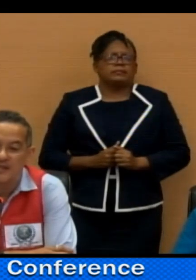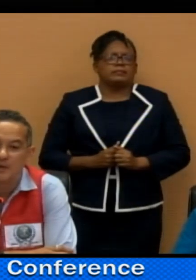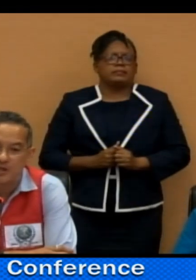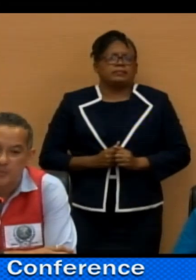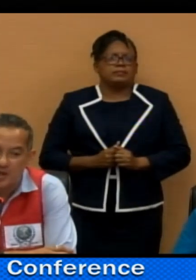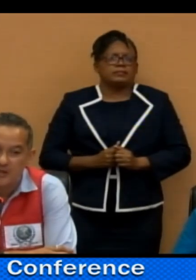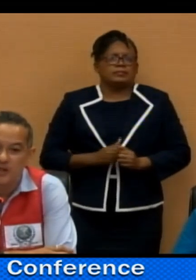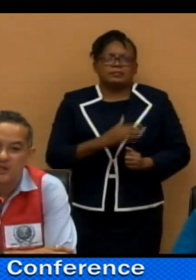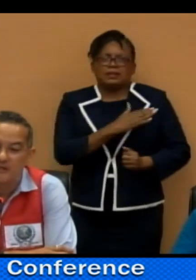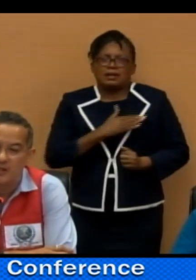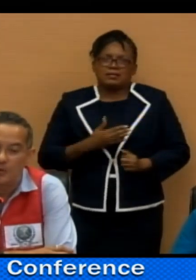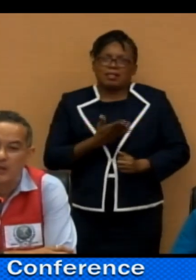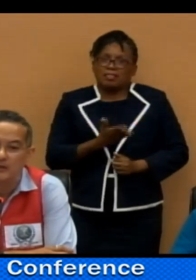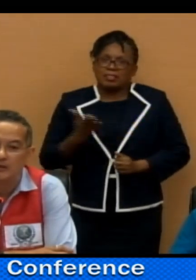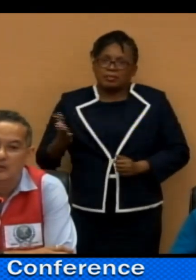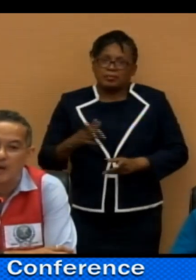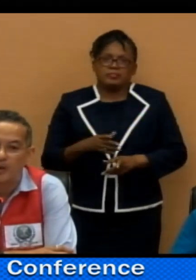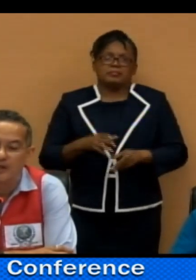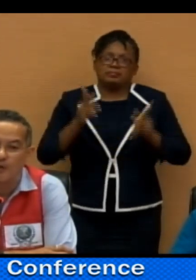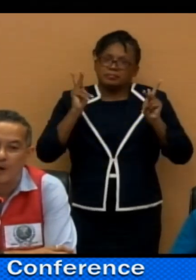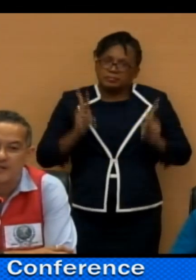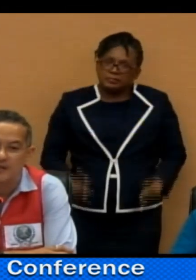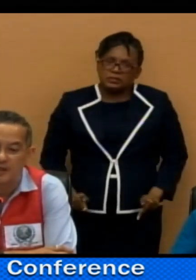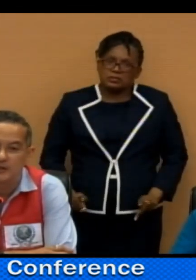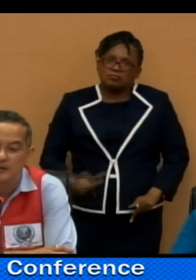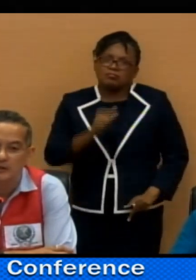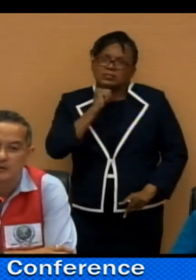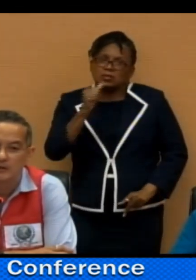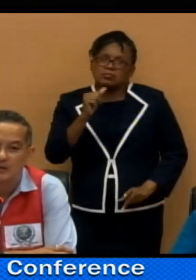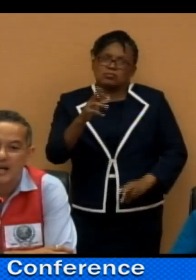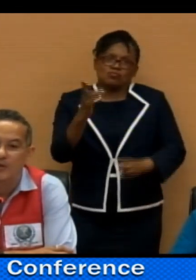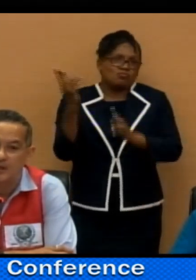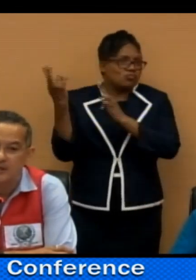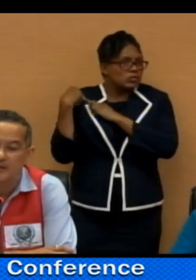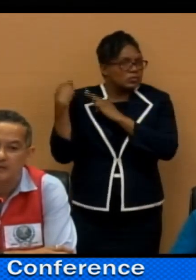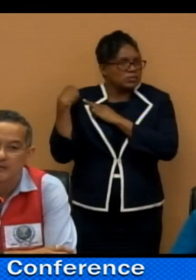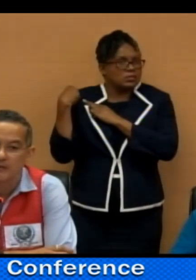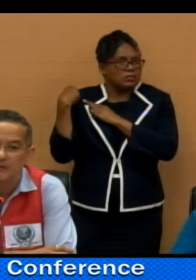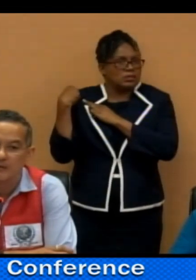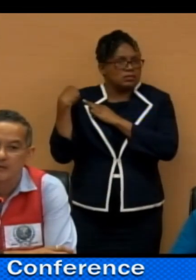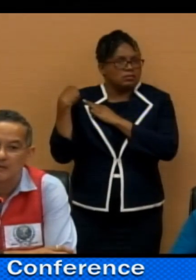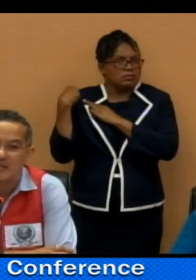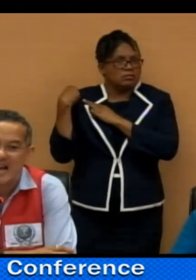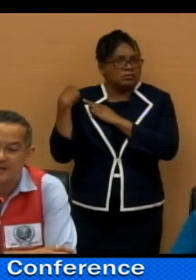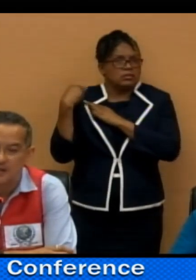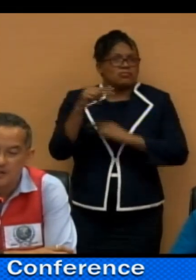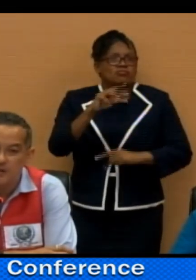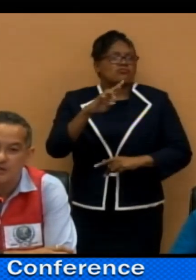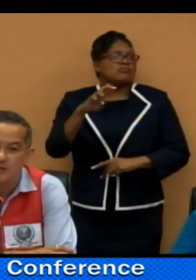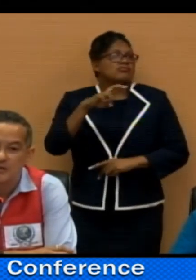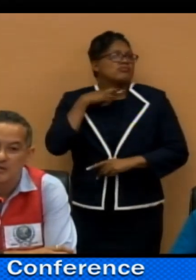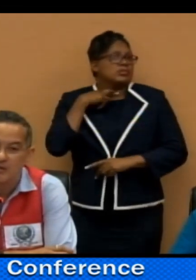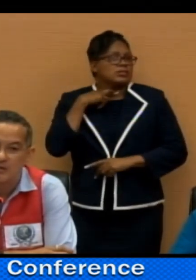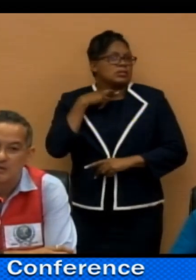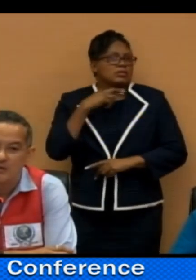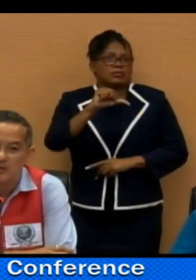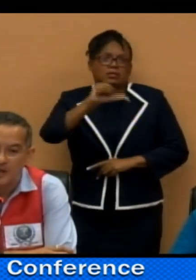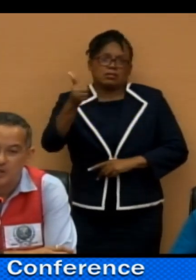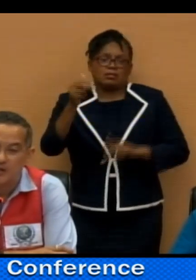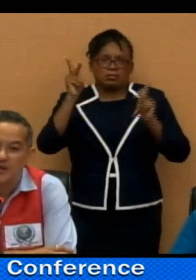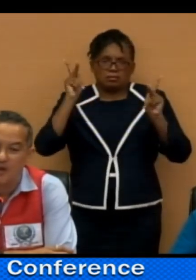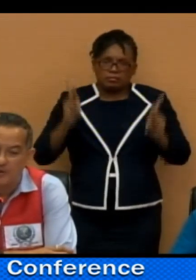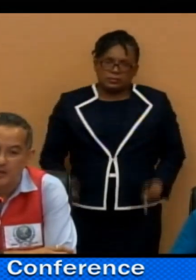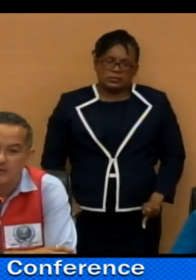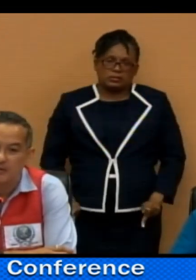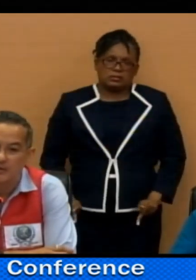And these irresponsible individuals are putting the rest of us at risk. As such, the